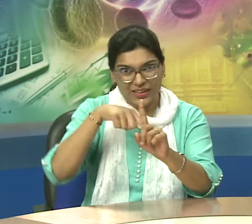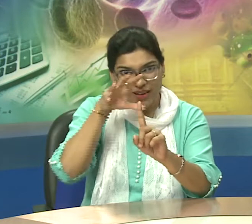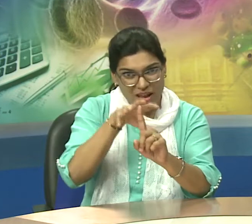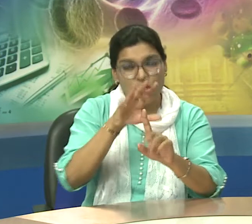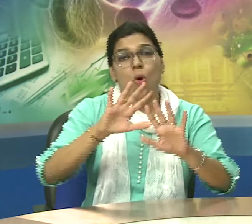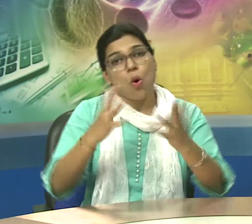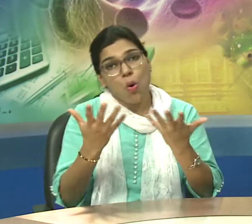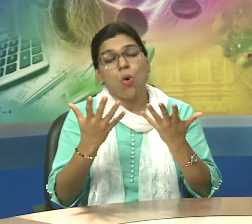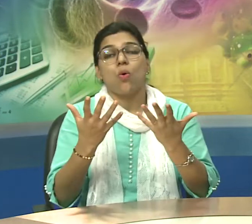and